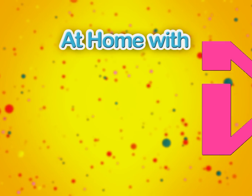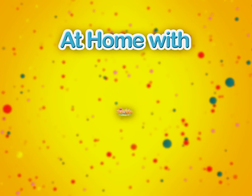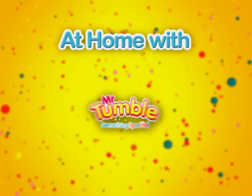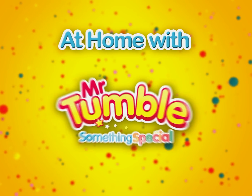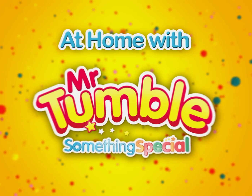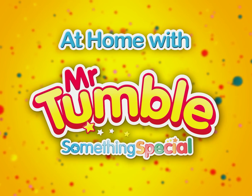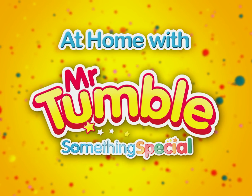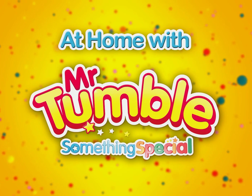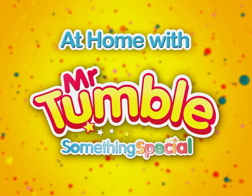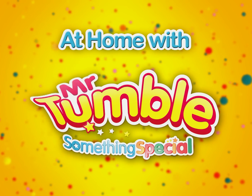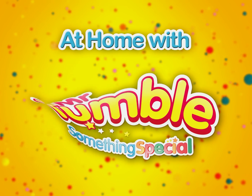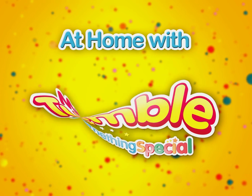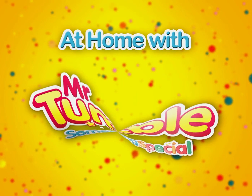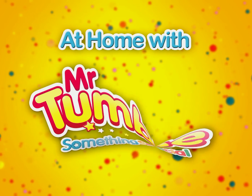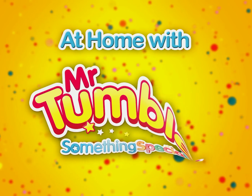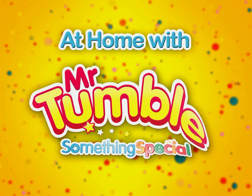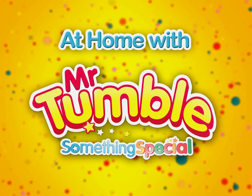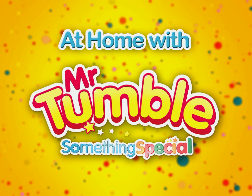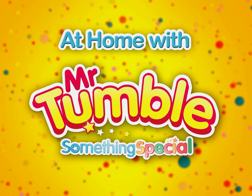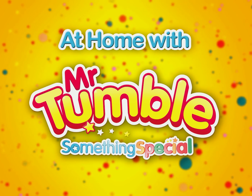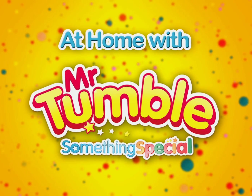At Home with Mr. Tumble.